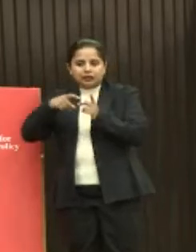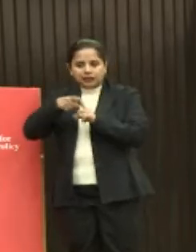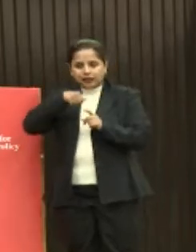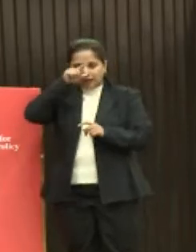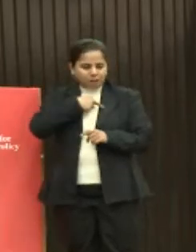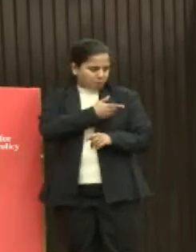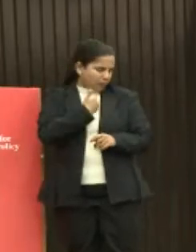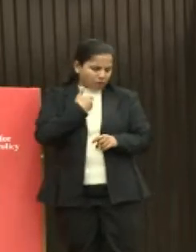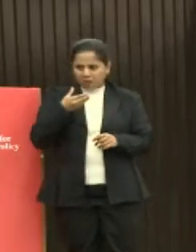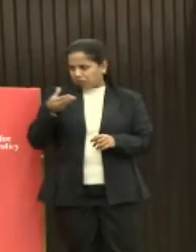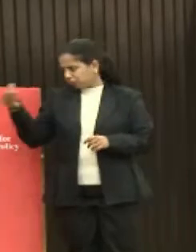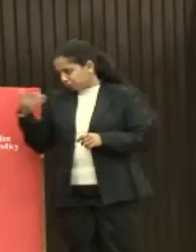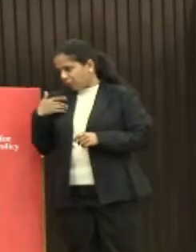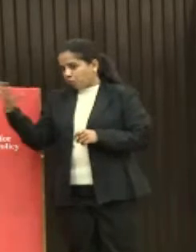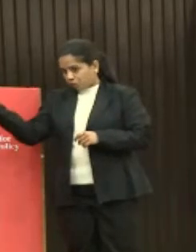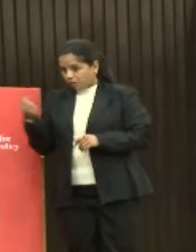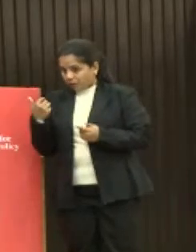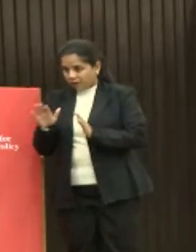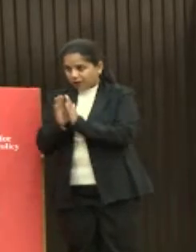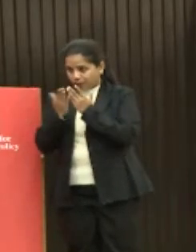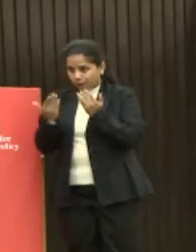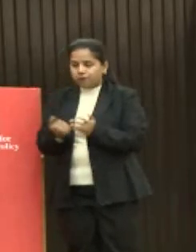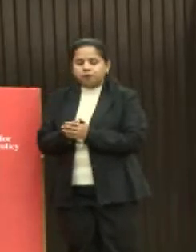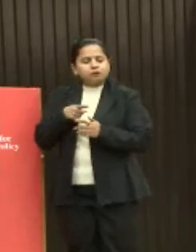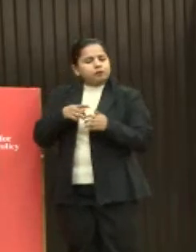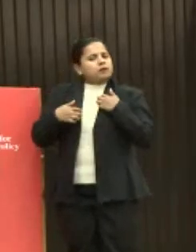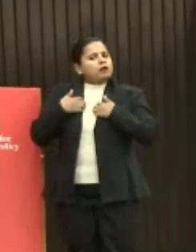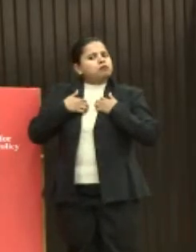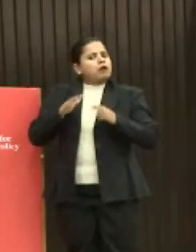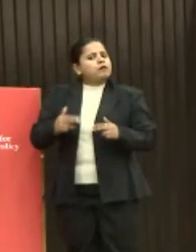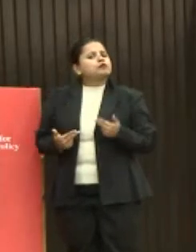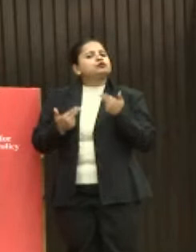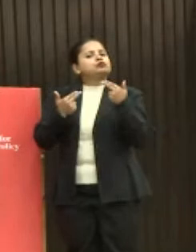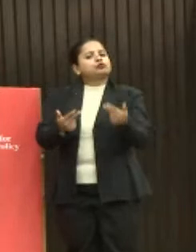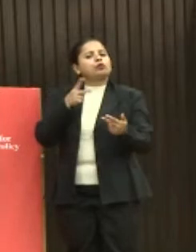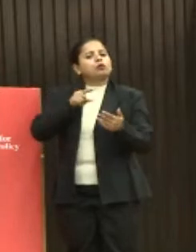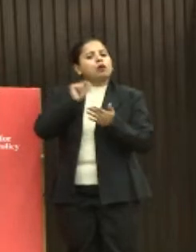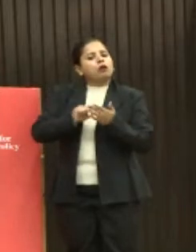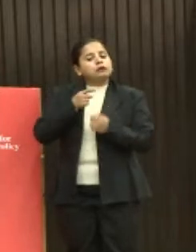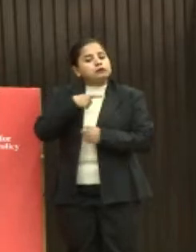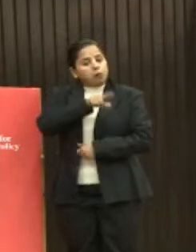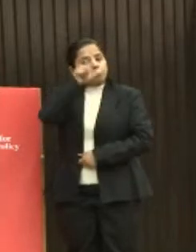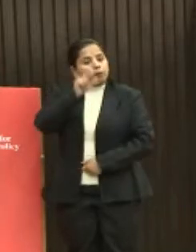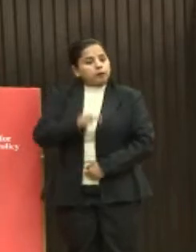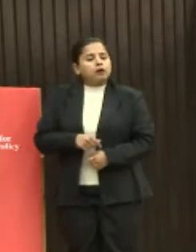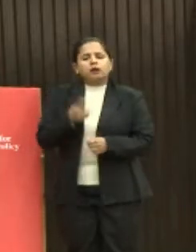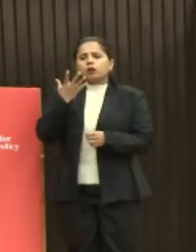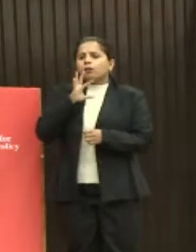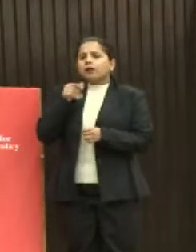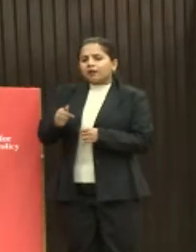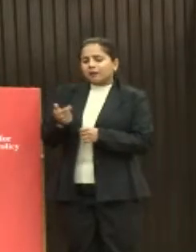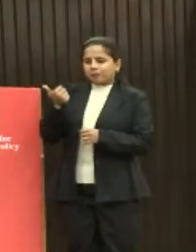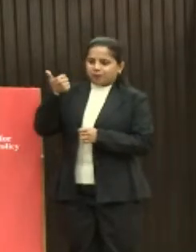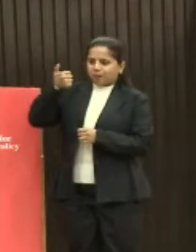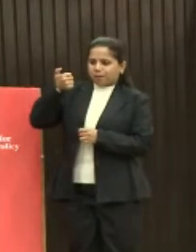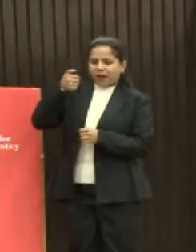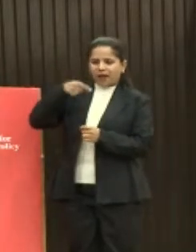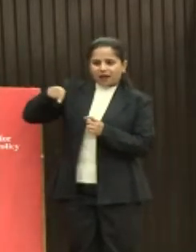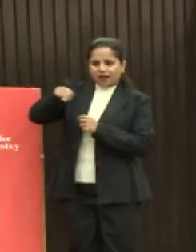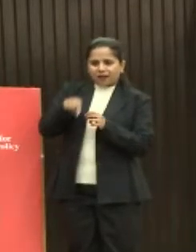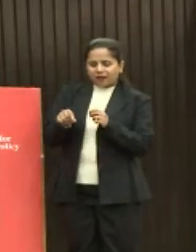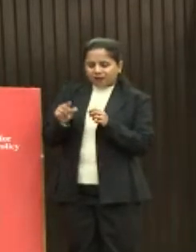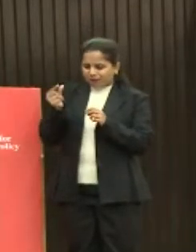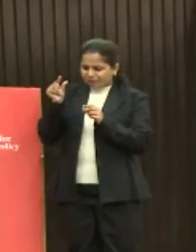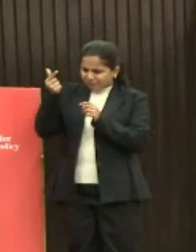just left it there, tells the very interesting story of fountain pen, ink and